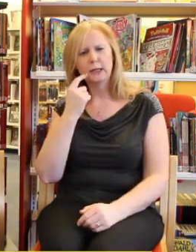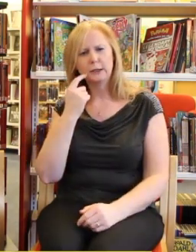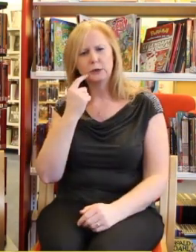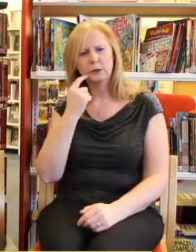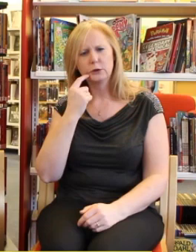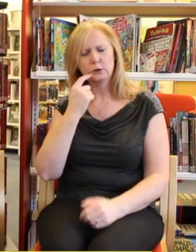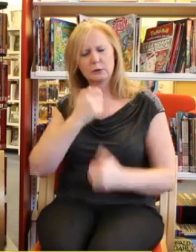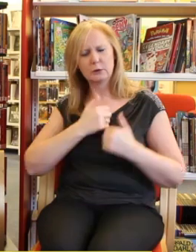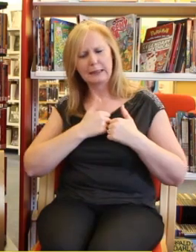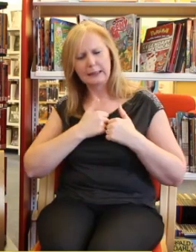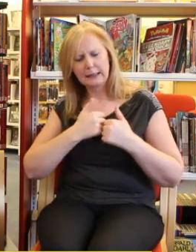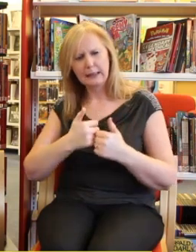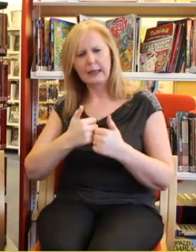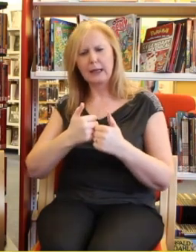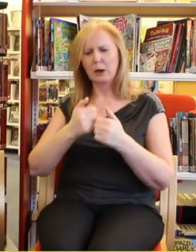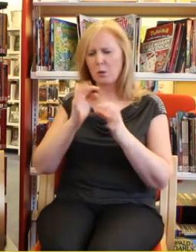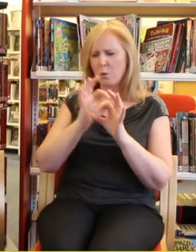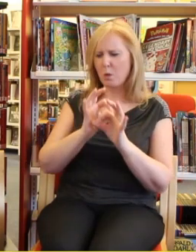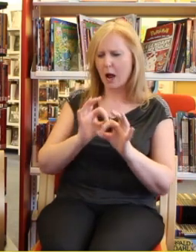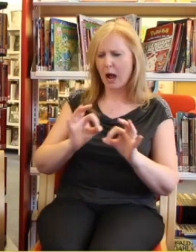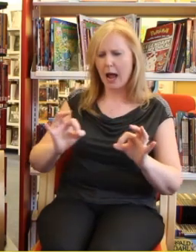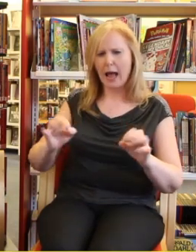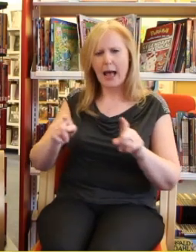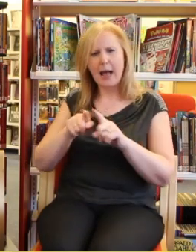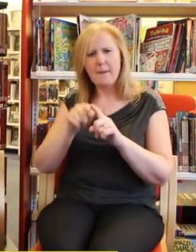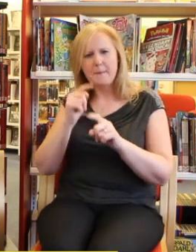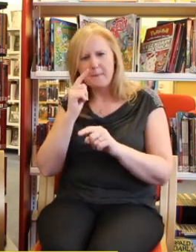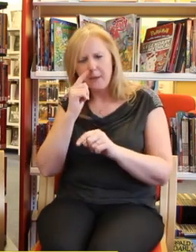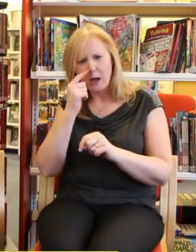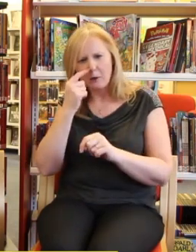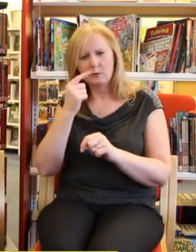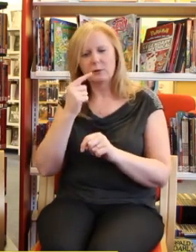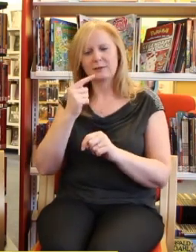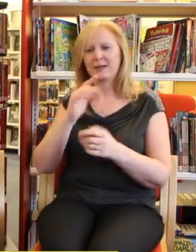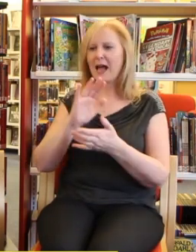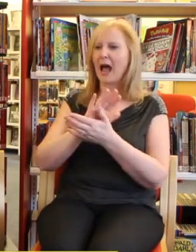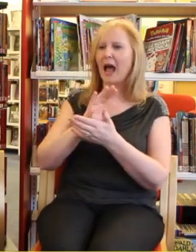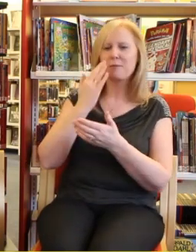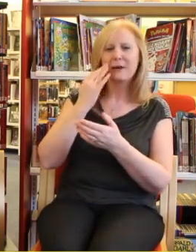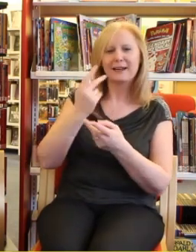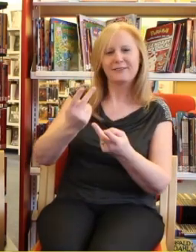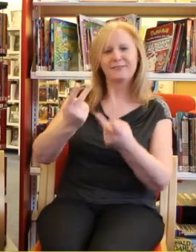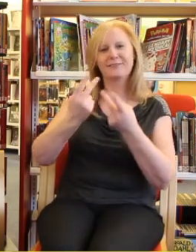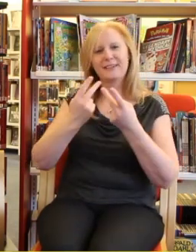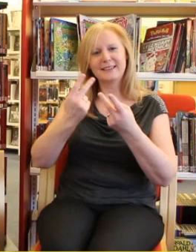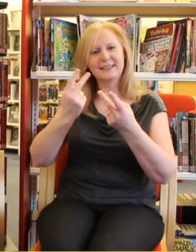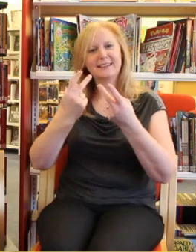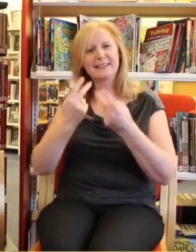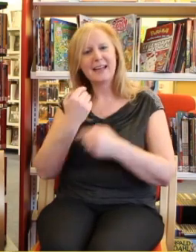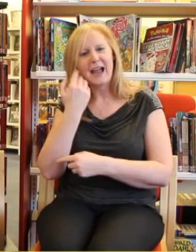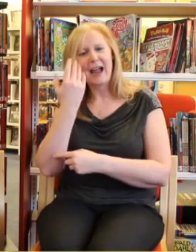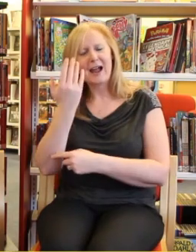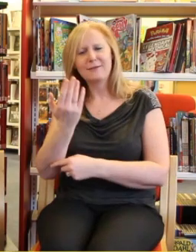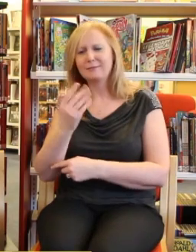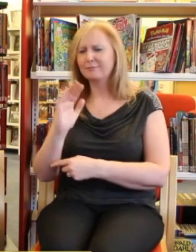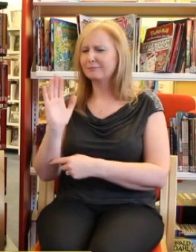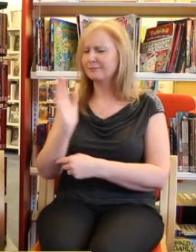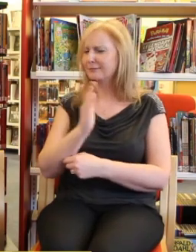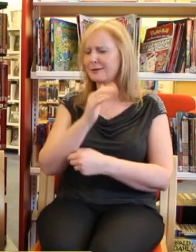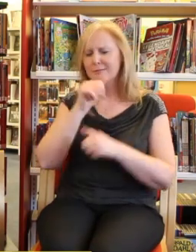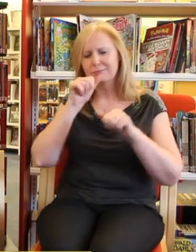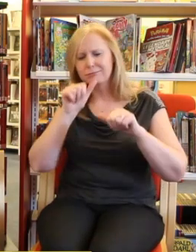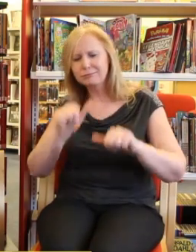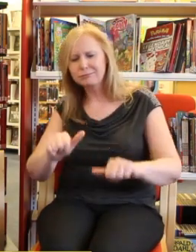quiet as a mouse. It's the happiest time when he visits each day. Everyone loves the giant